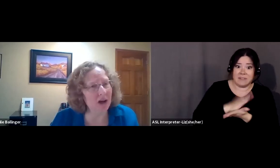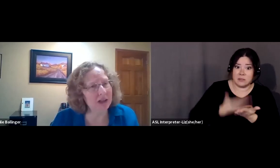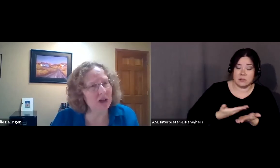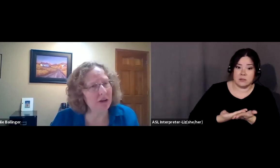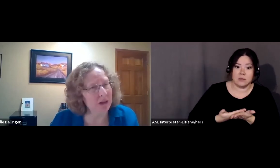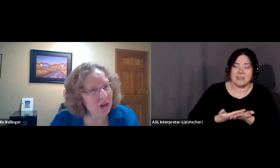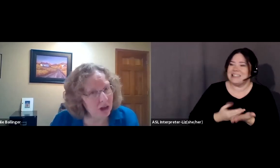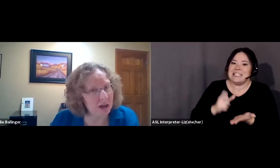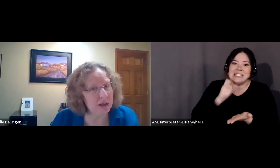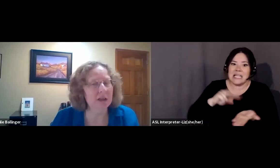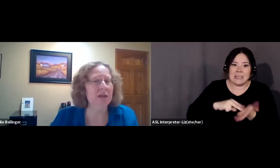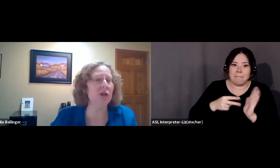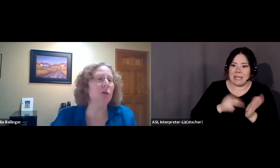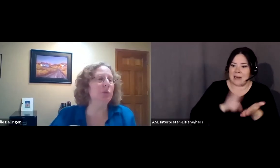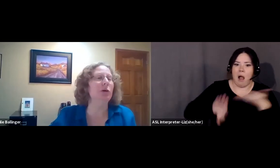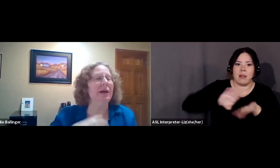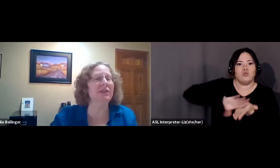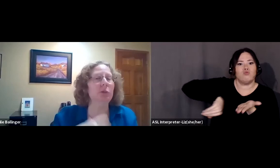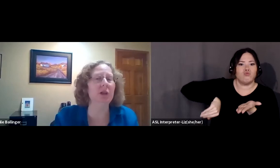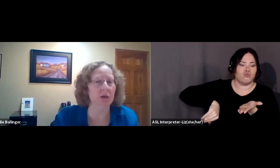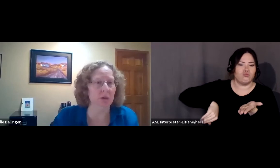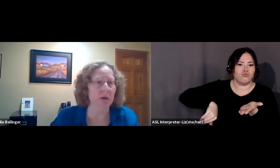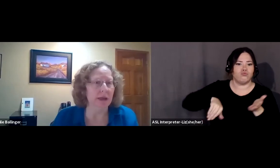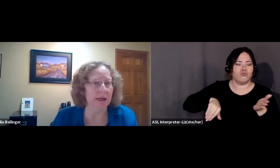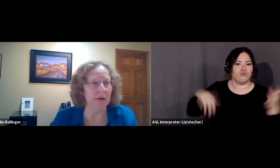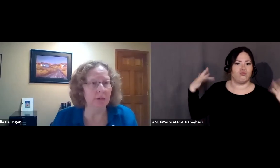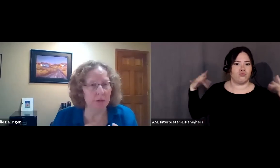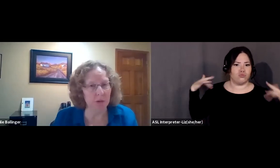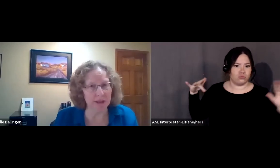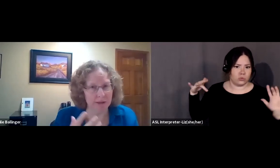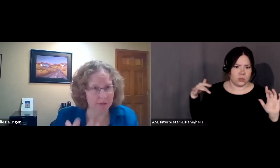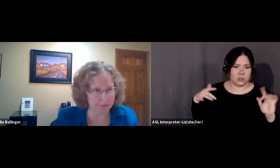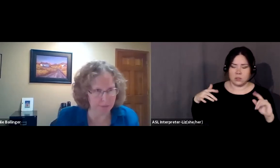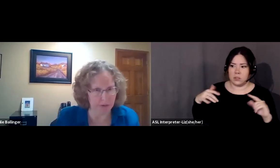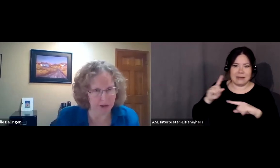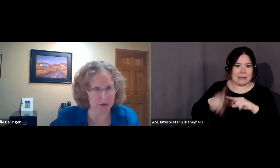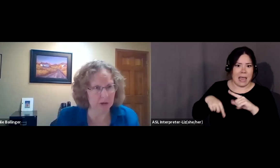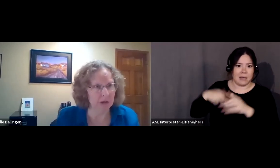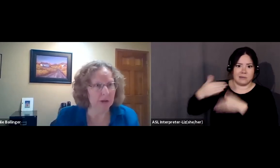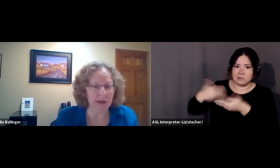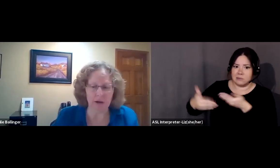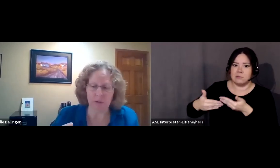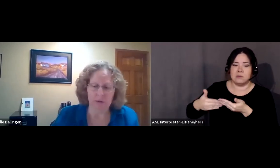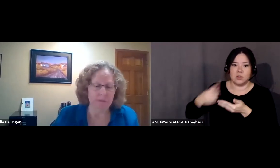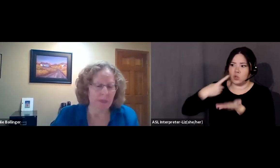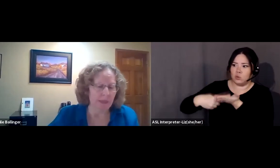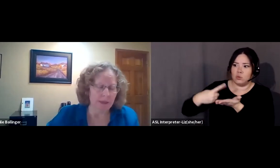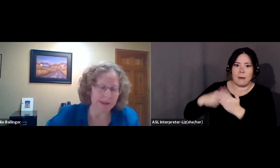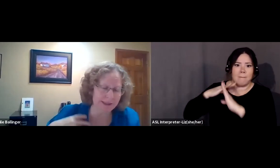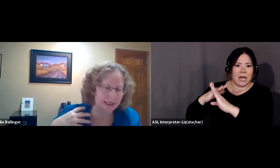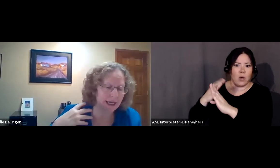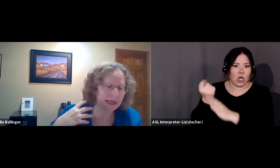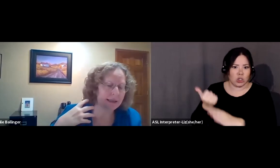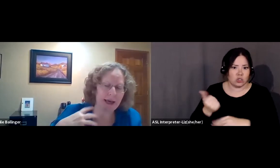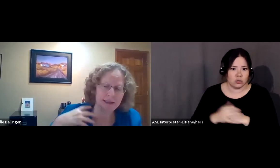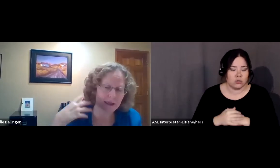let the college off the hook to progress with you in removing barriers. Now,